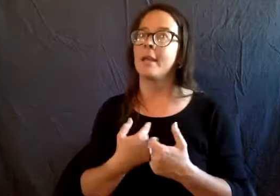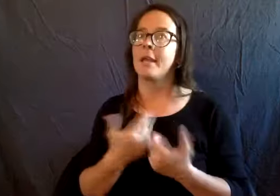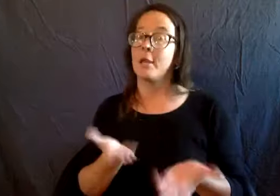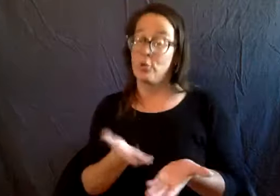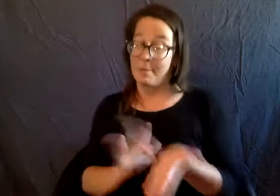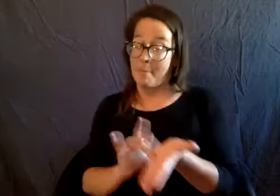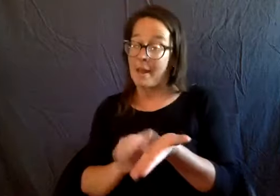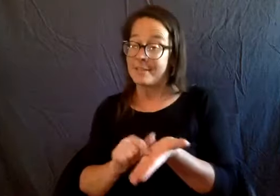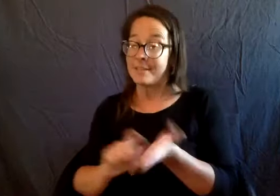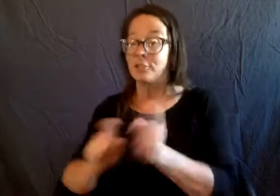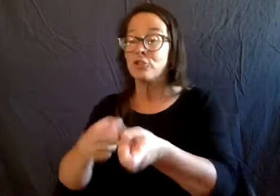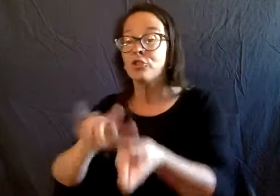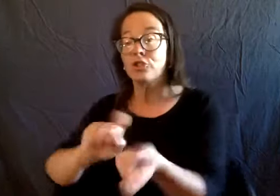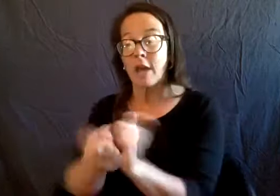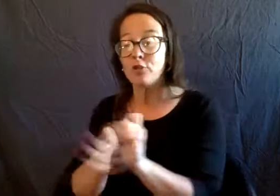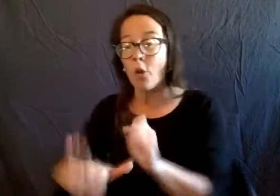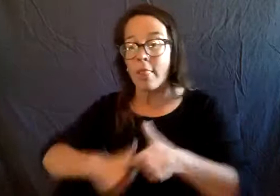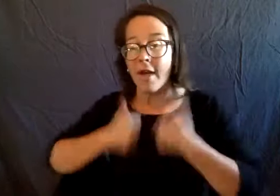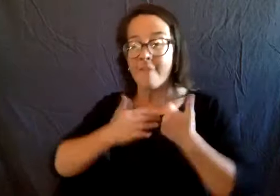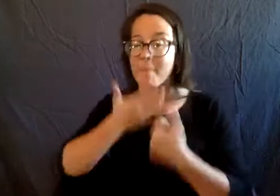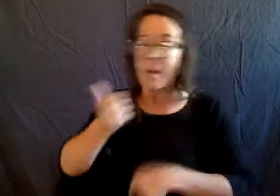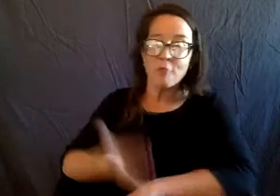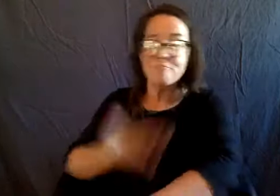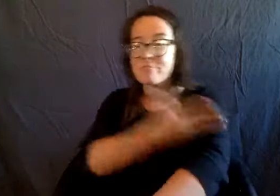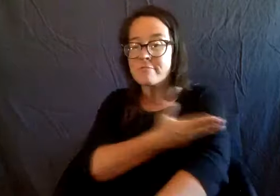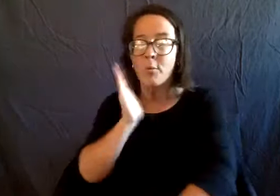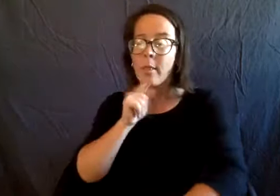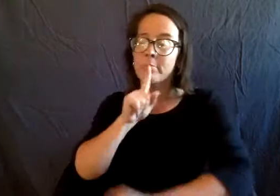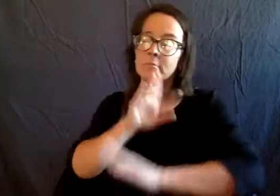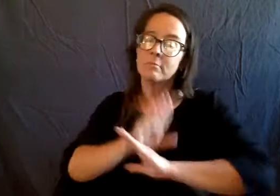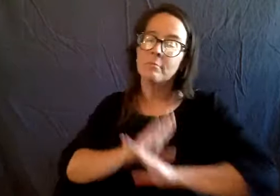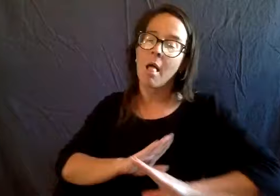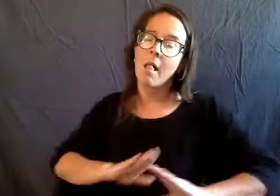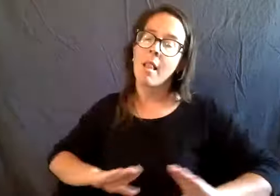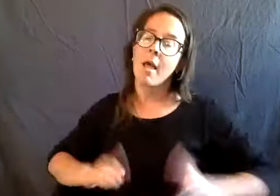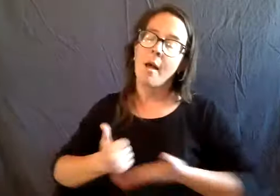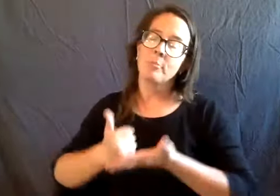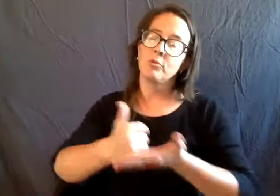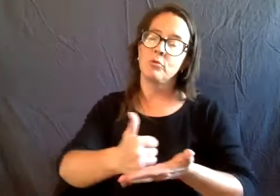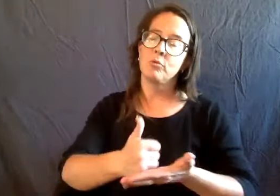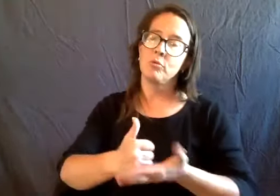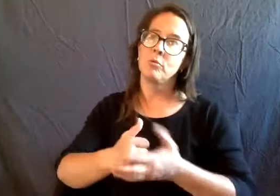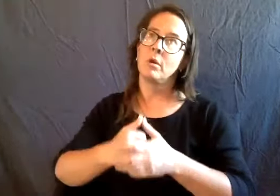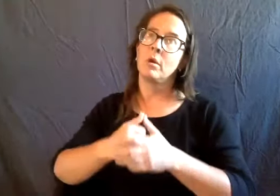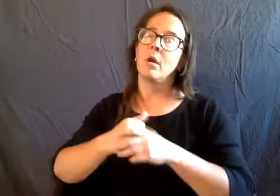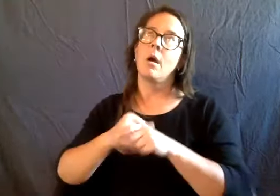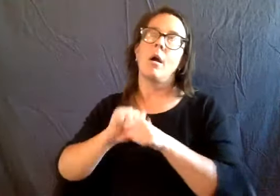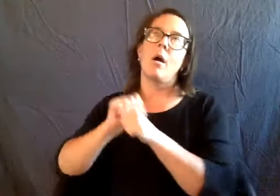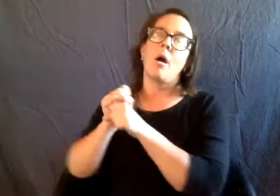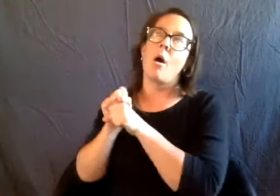medicine that can change your whole life for the better, it will put you in a state of relaxed serenity, help you overcome the nagging undercurrent of guilt